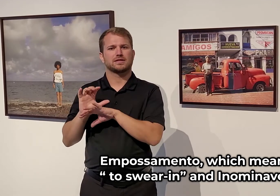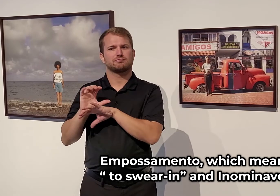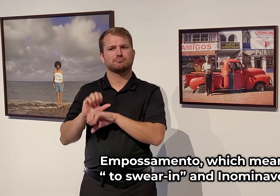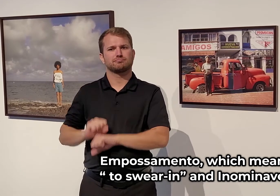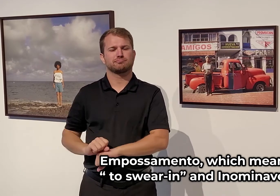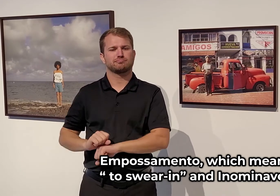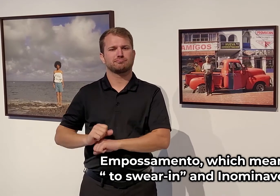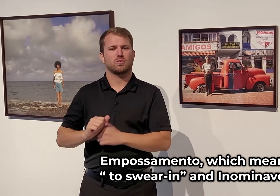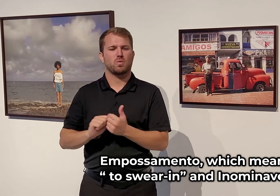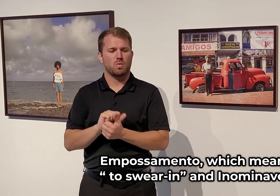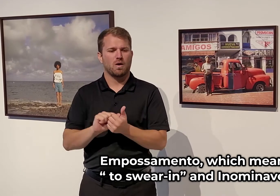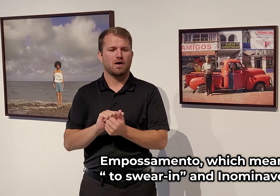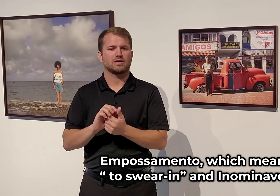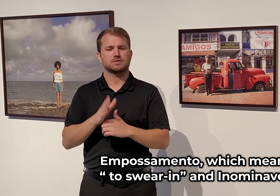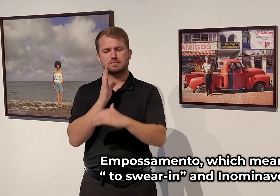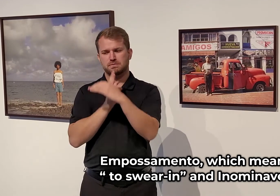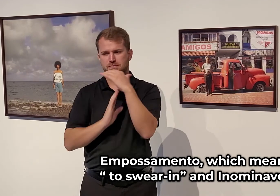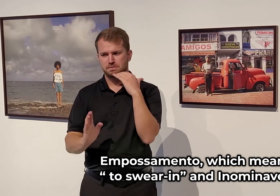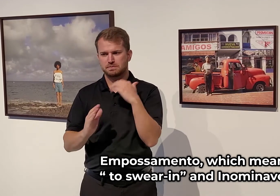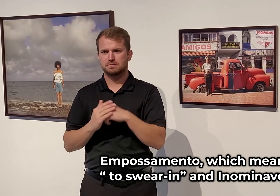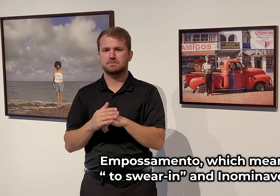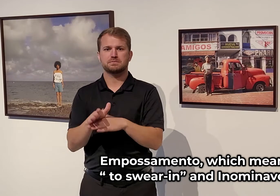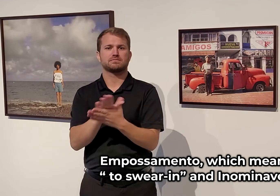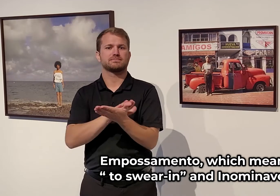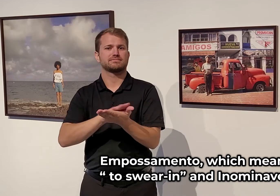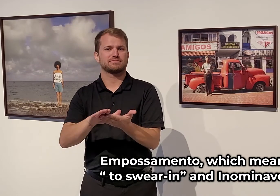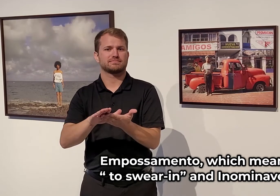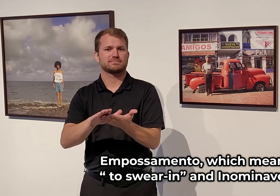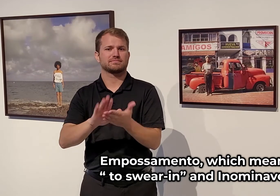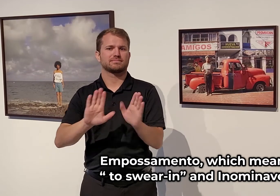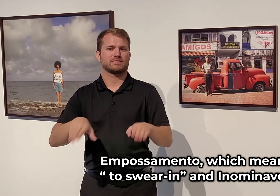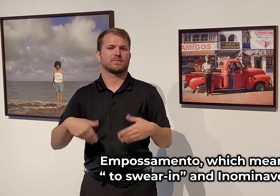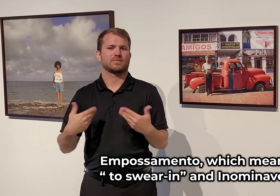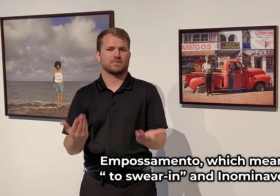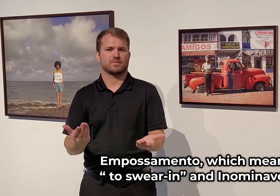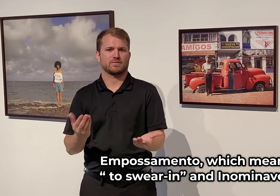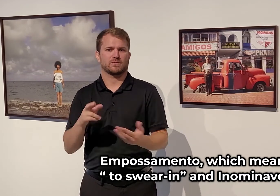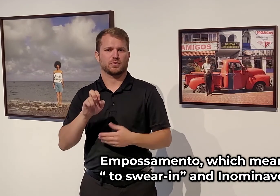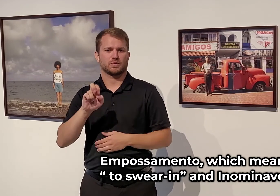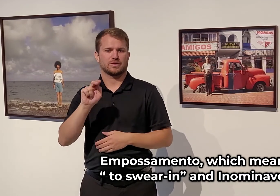washing symbolizing humility, purity, and renewal.